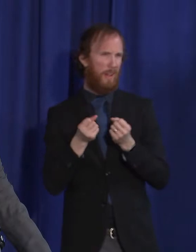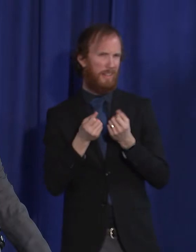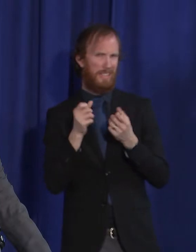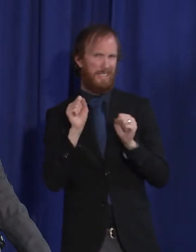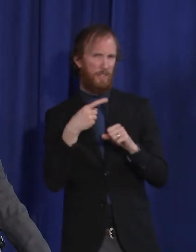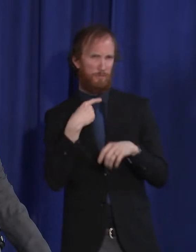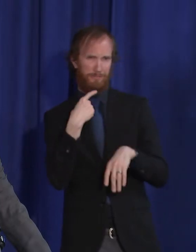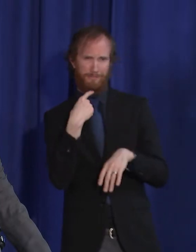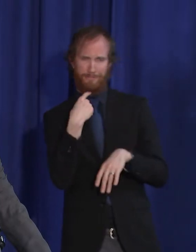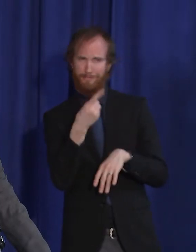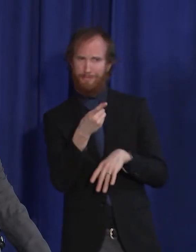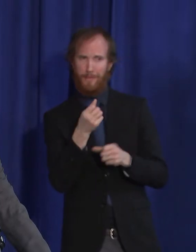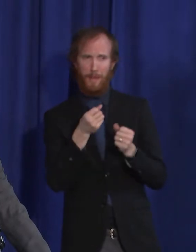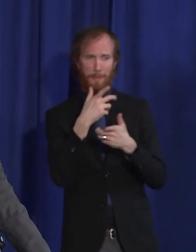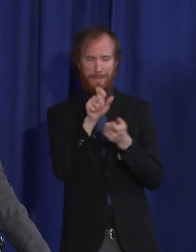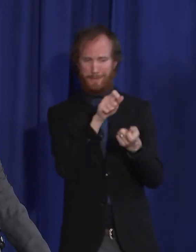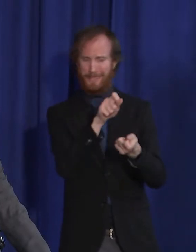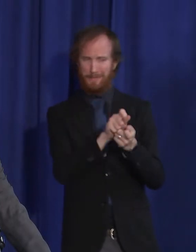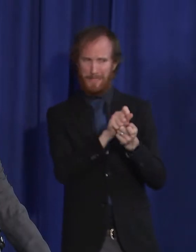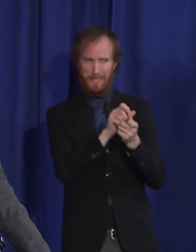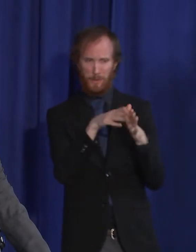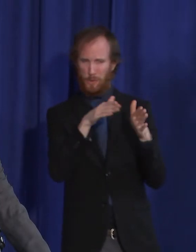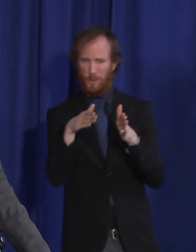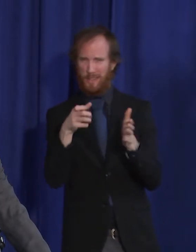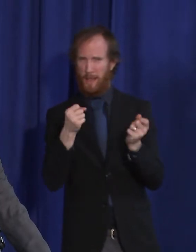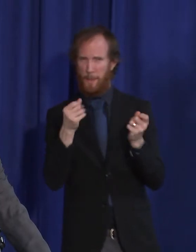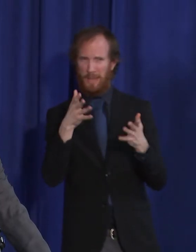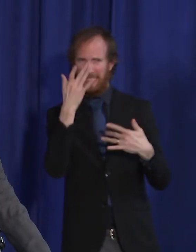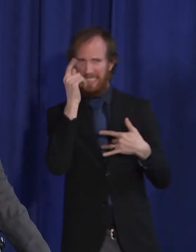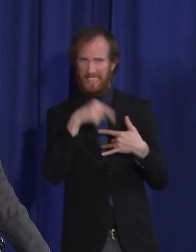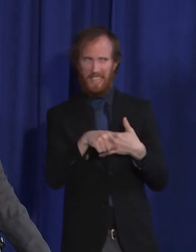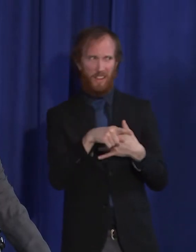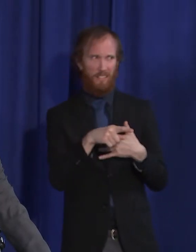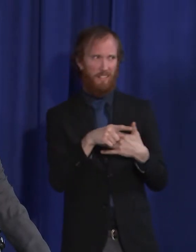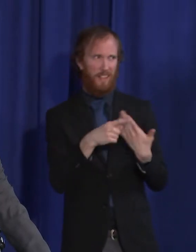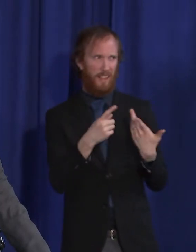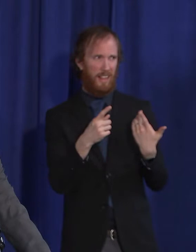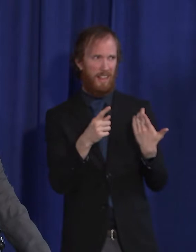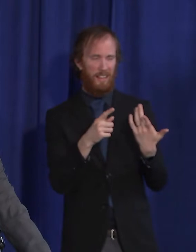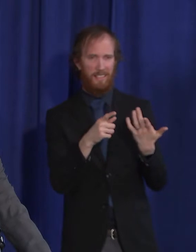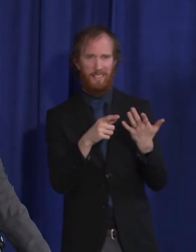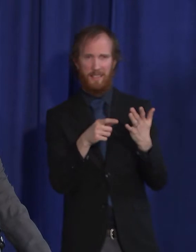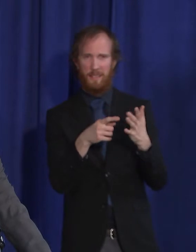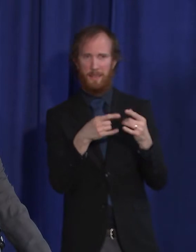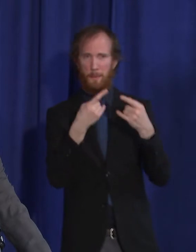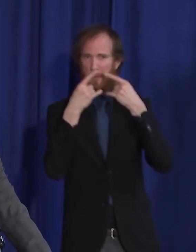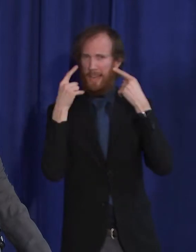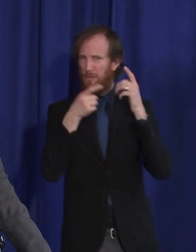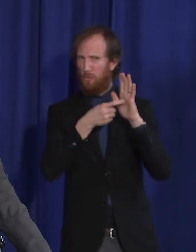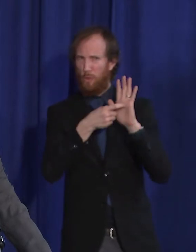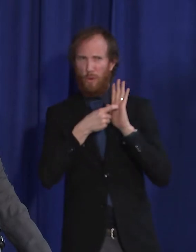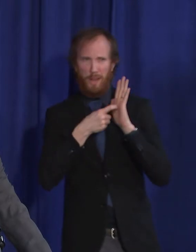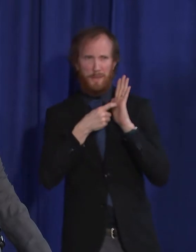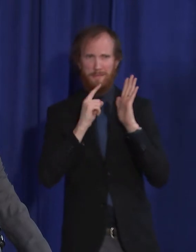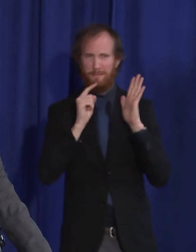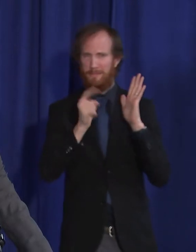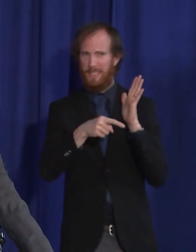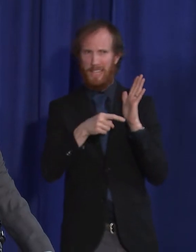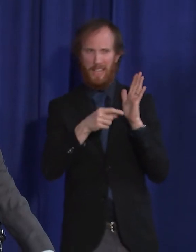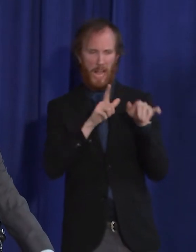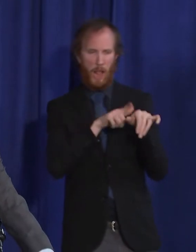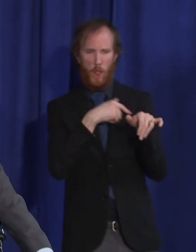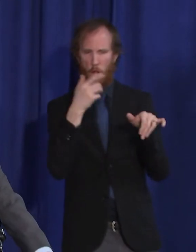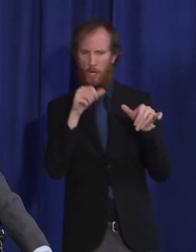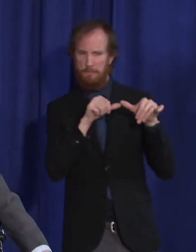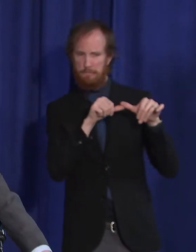students are infected there and how long the mask mandate, if you will, or the mask requirement will be in